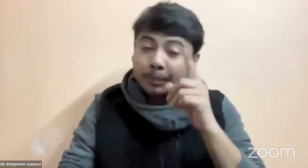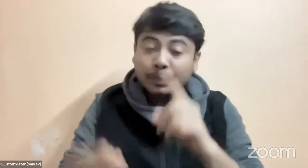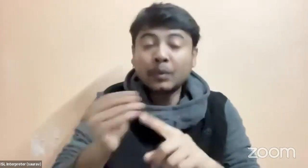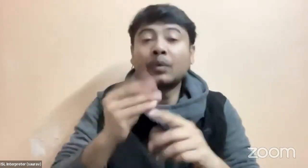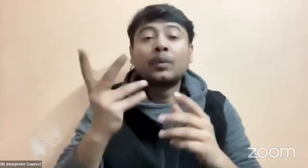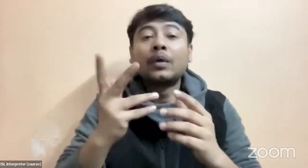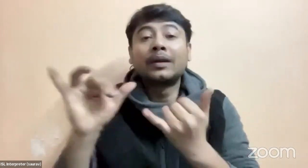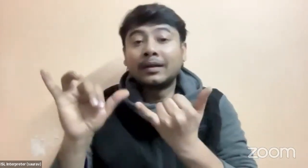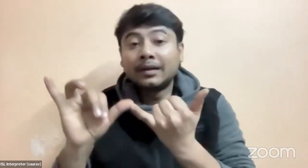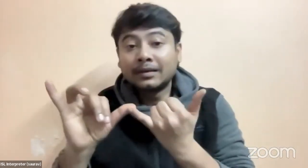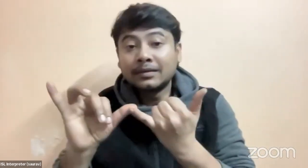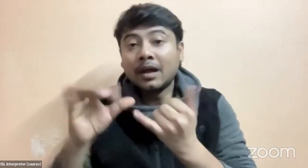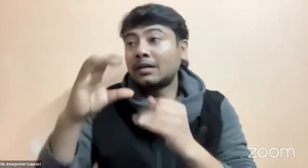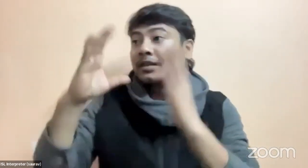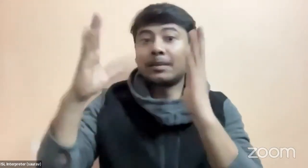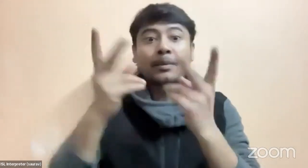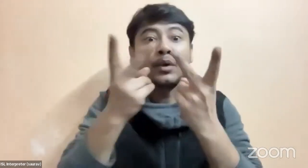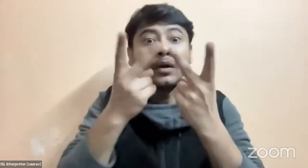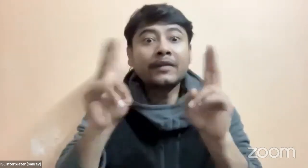and Krishna.